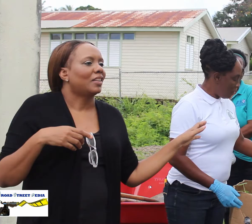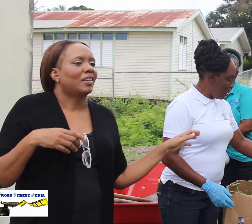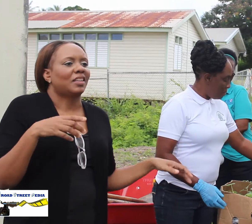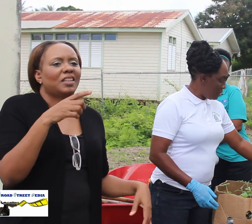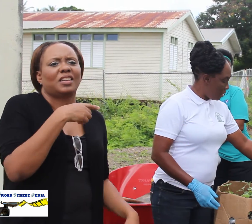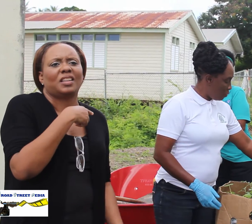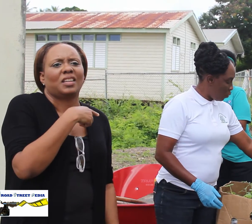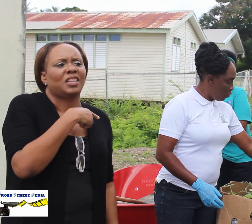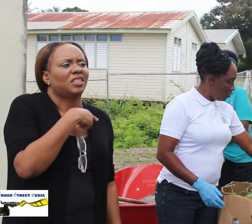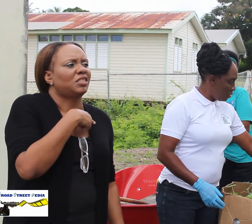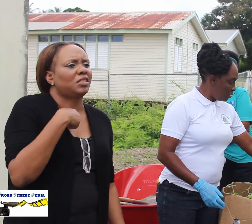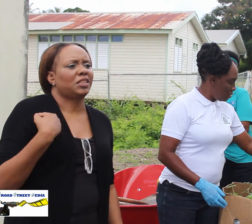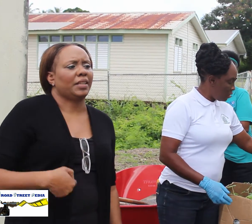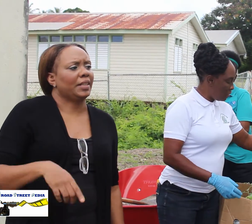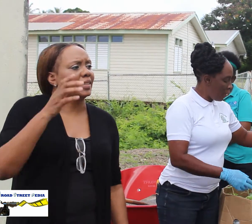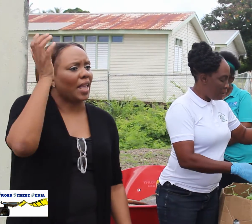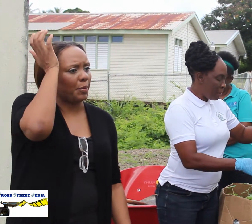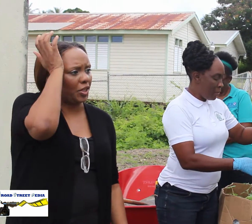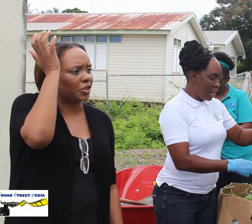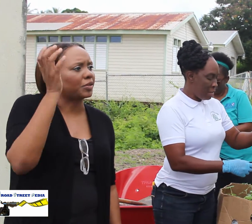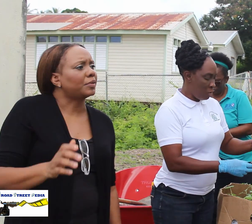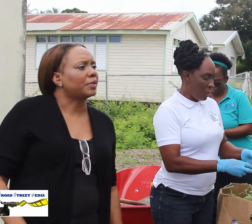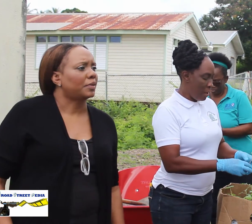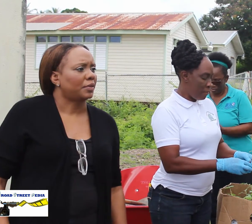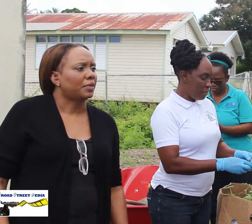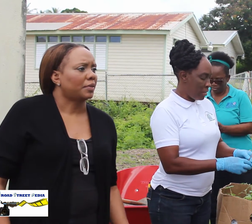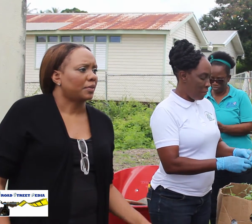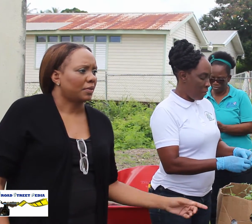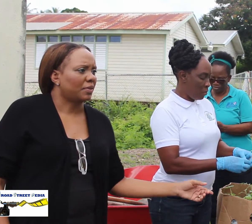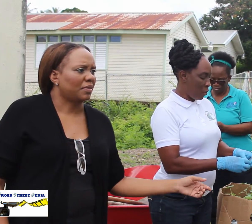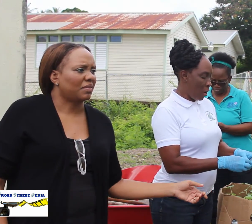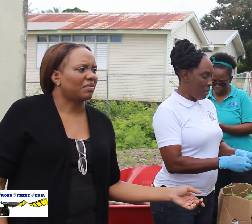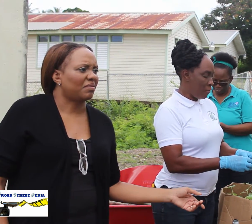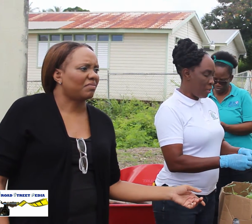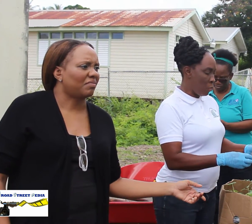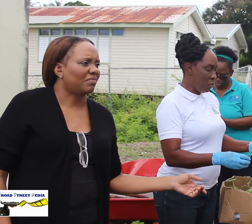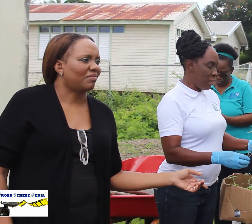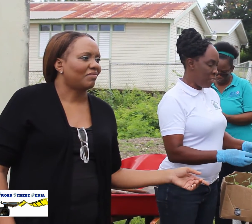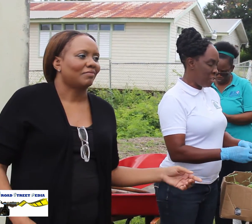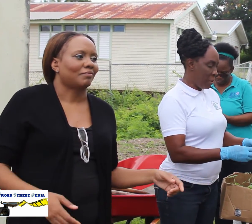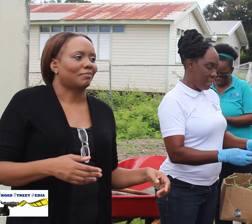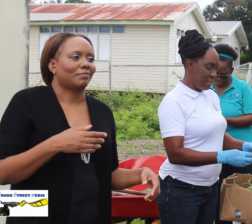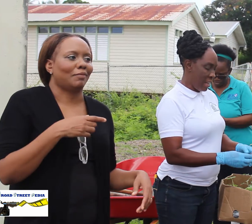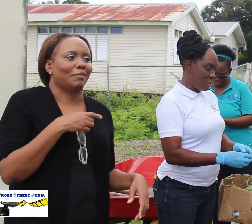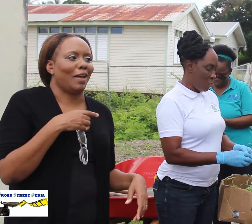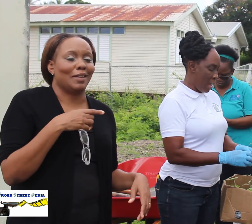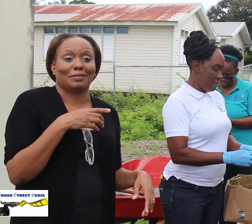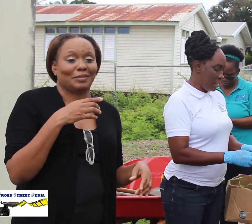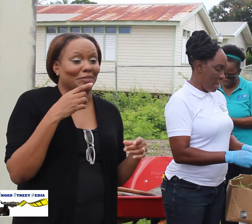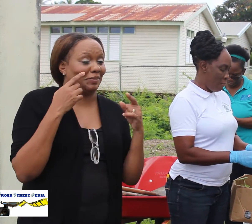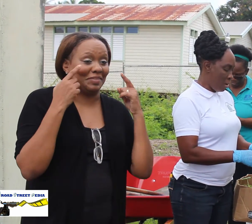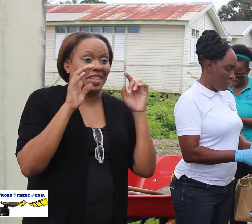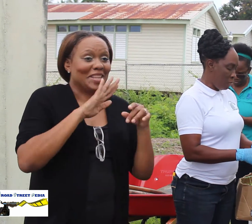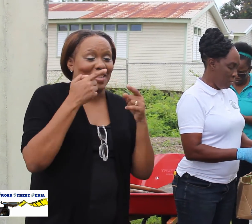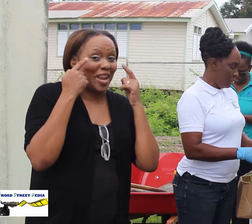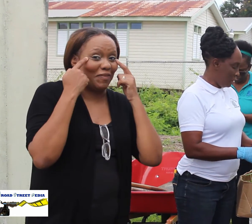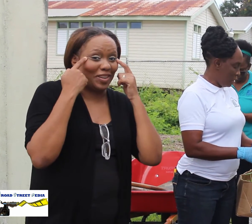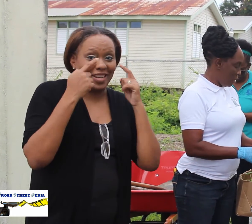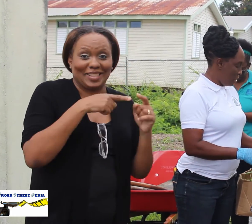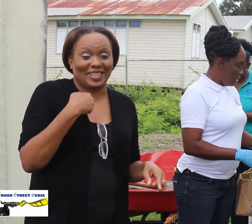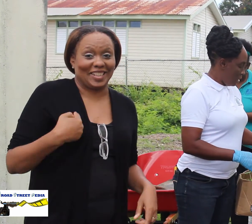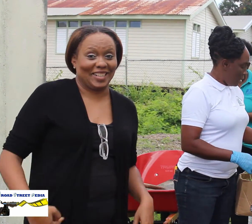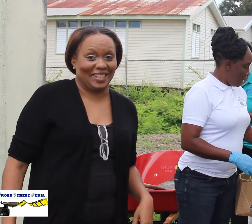and all of them, the roots, to develop the plant, you have different requirements for the roots, different space that you have to get for the